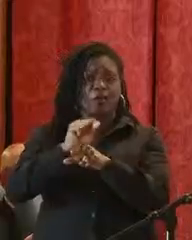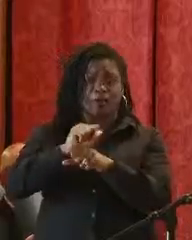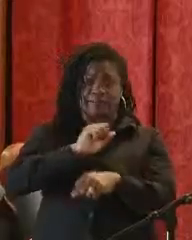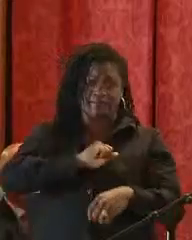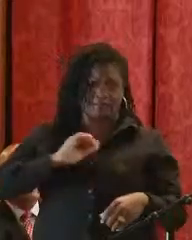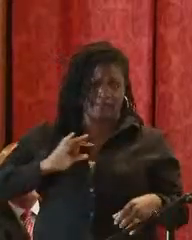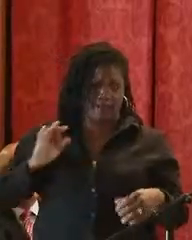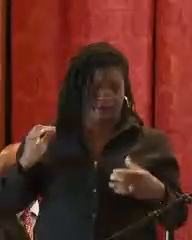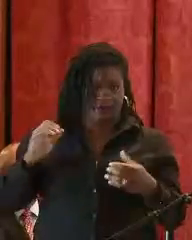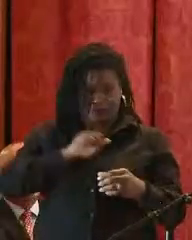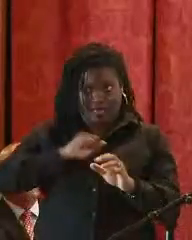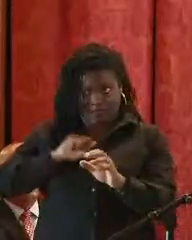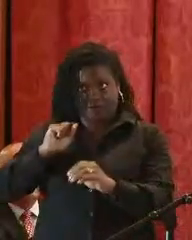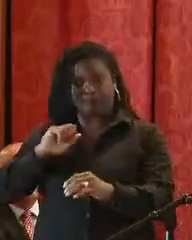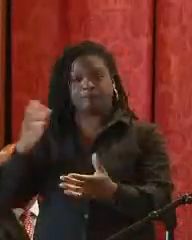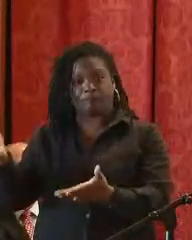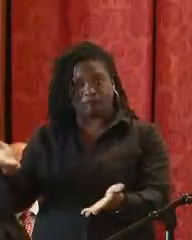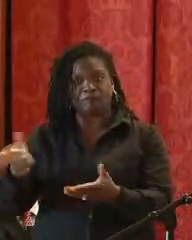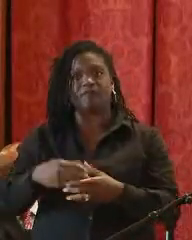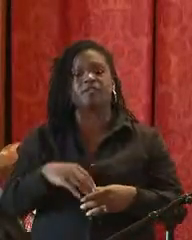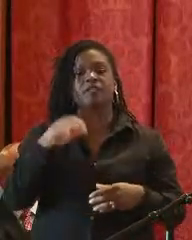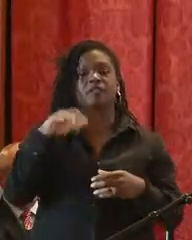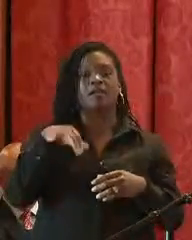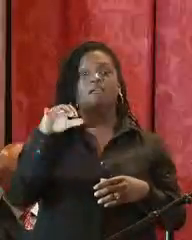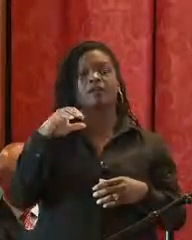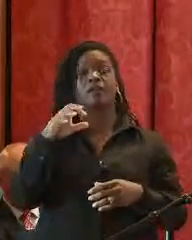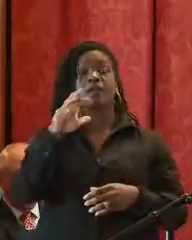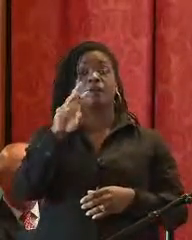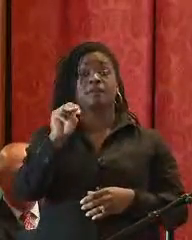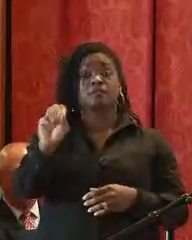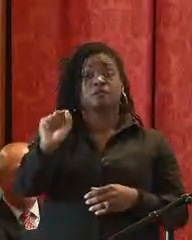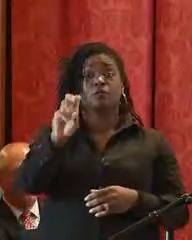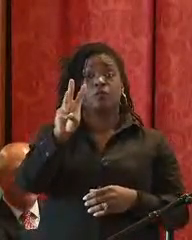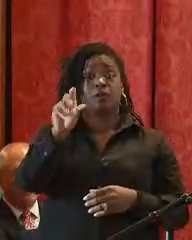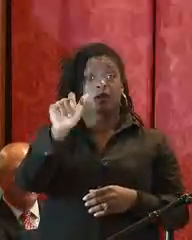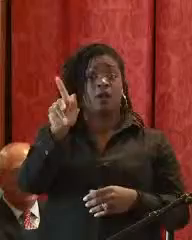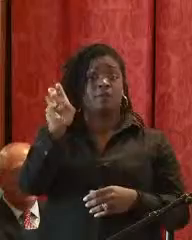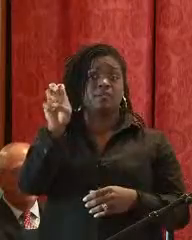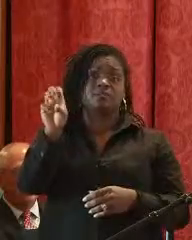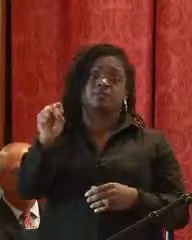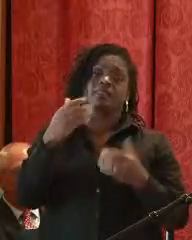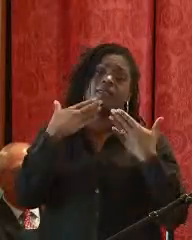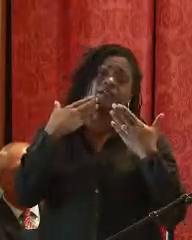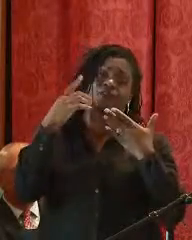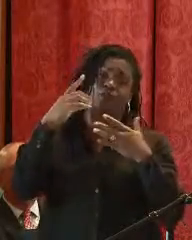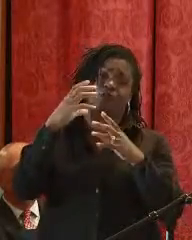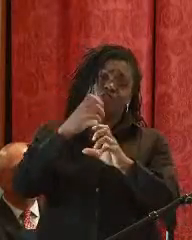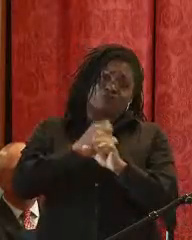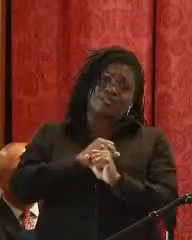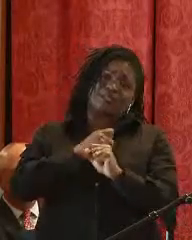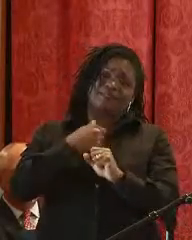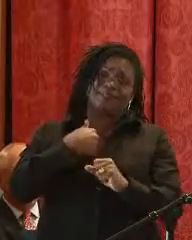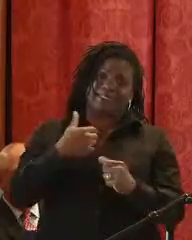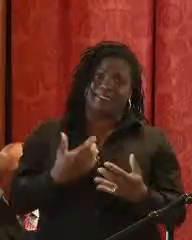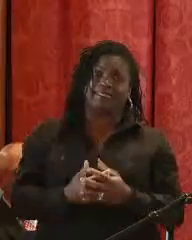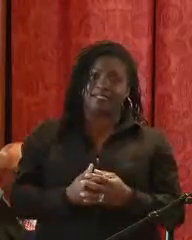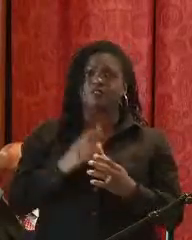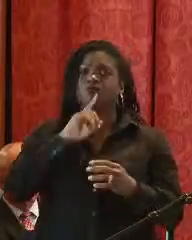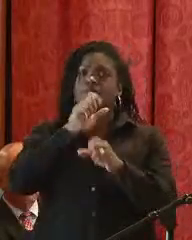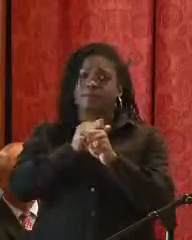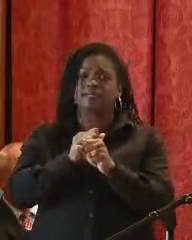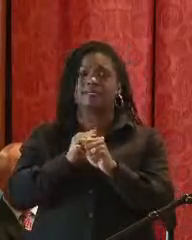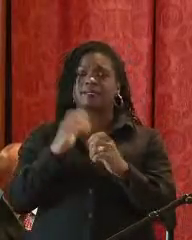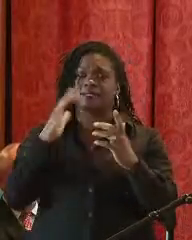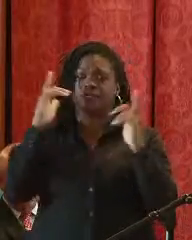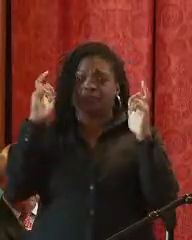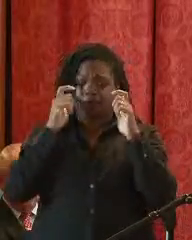Diane Woodward for nominating me and entrusting me. This is truly a humble and grateful experience to accepting this award.